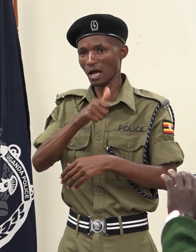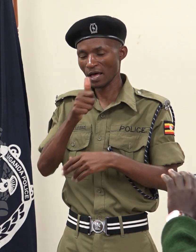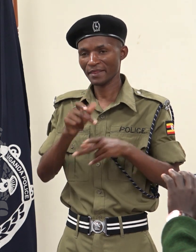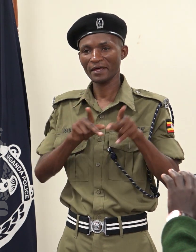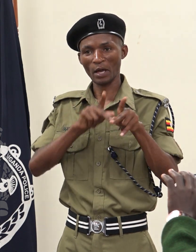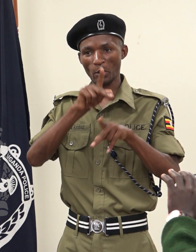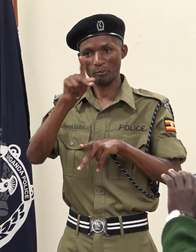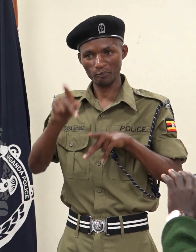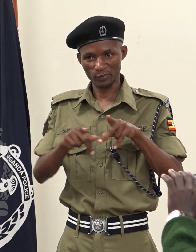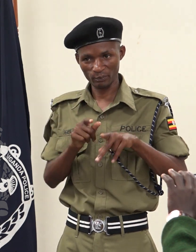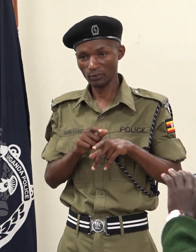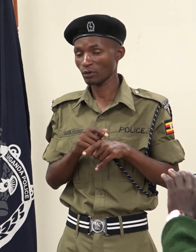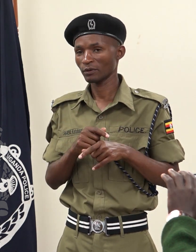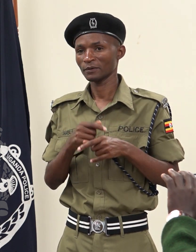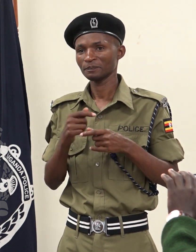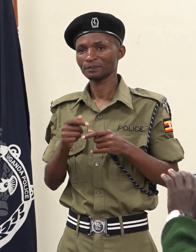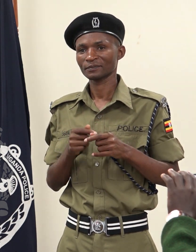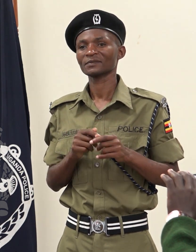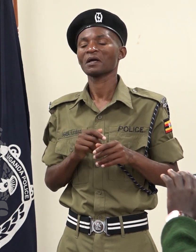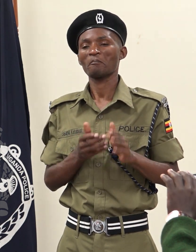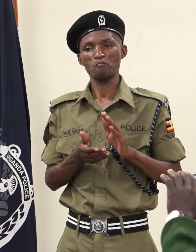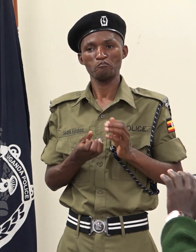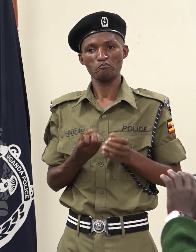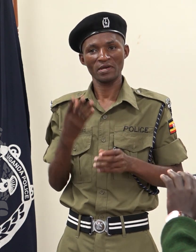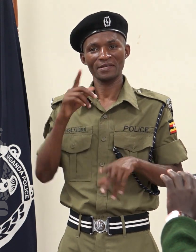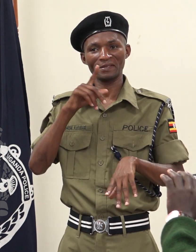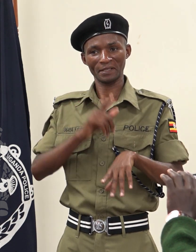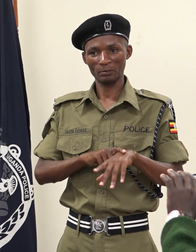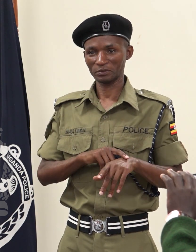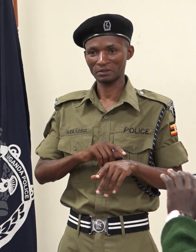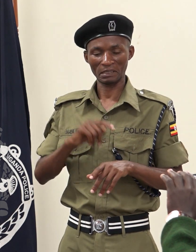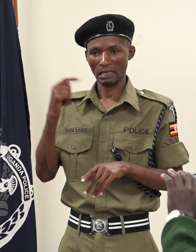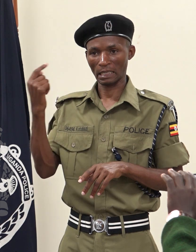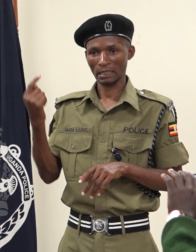propagandists always come out